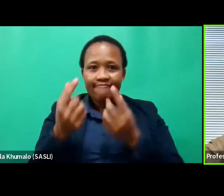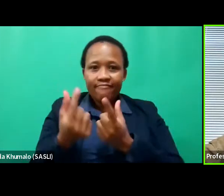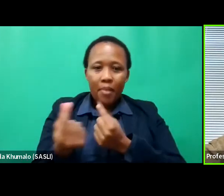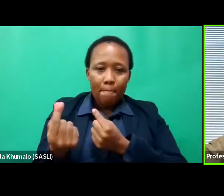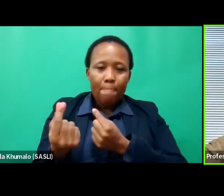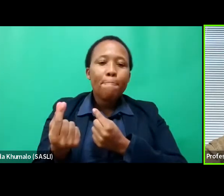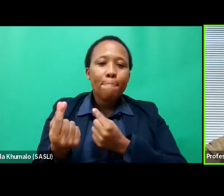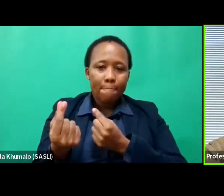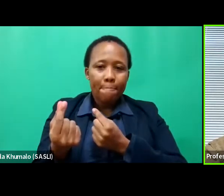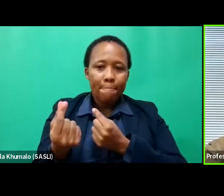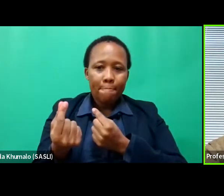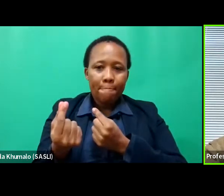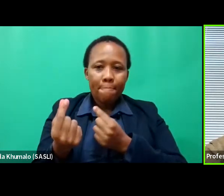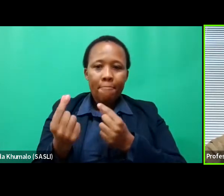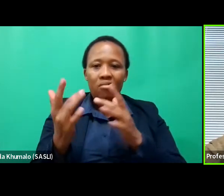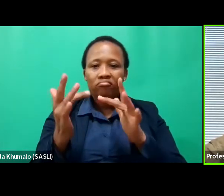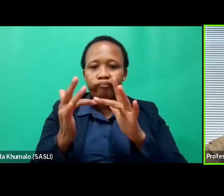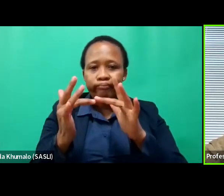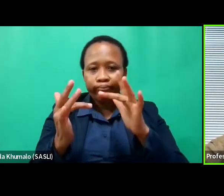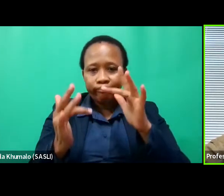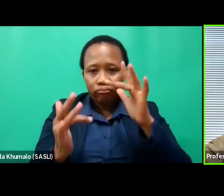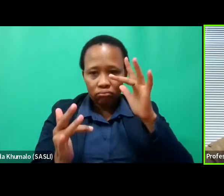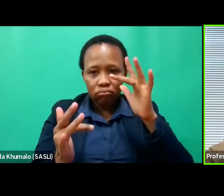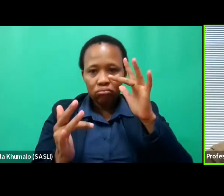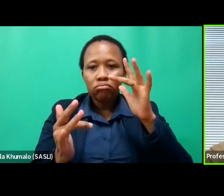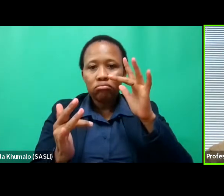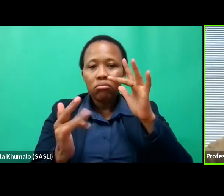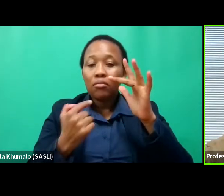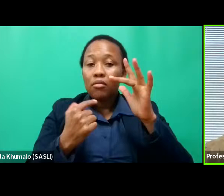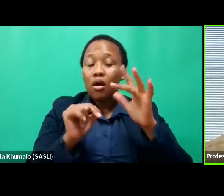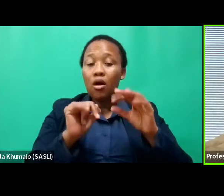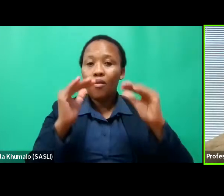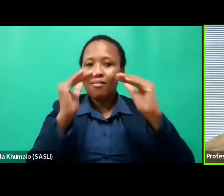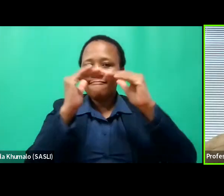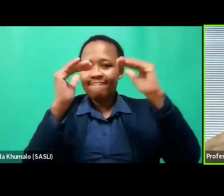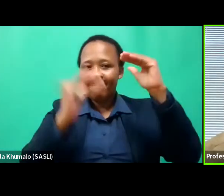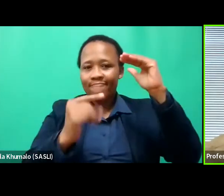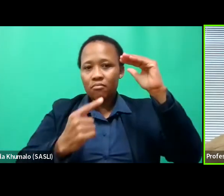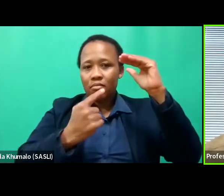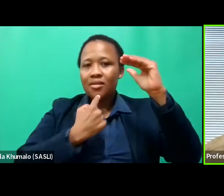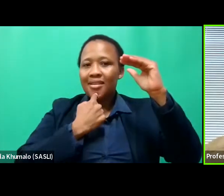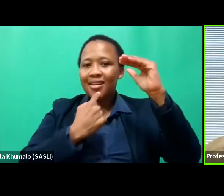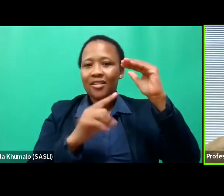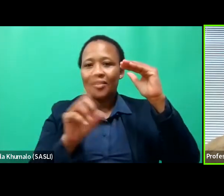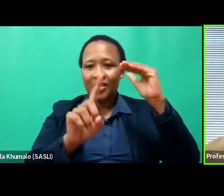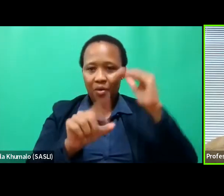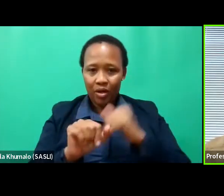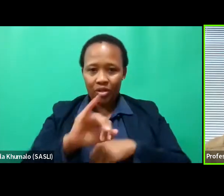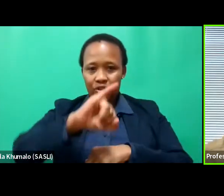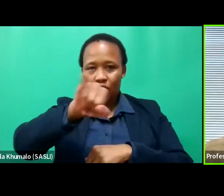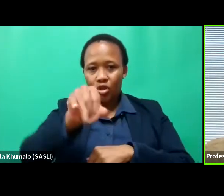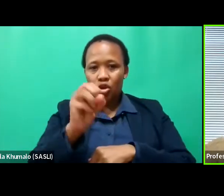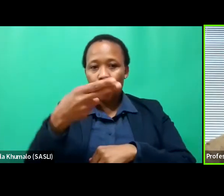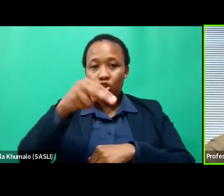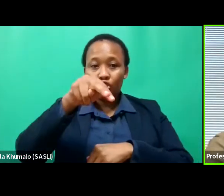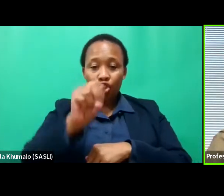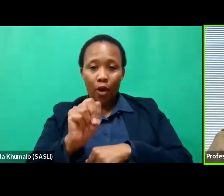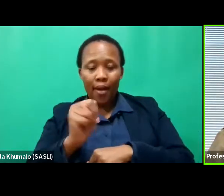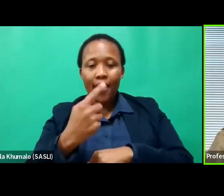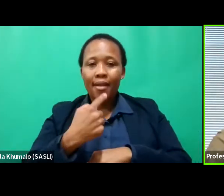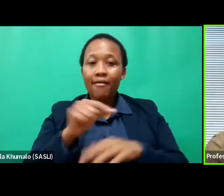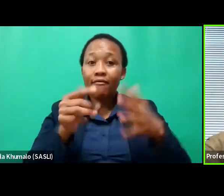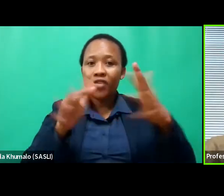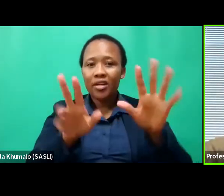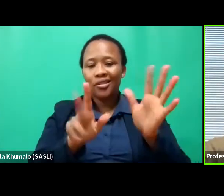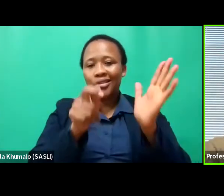are we reducing inequality? That's a question that John Rawls and Amartya Sen asked when they wrote about